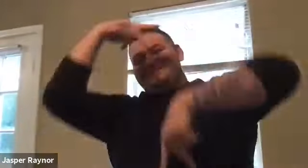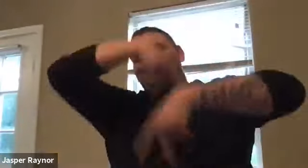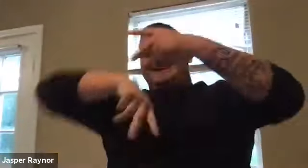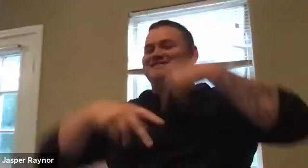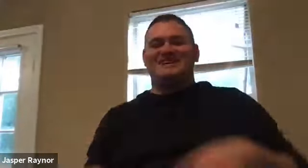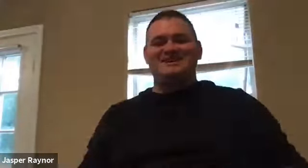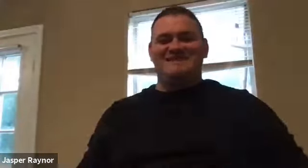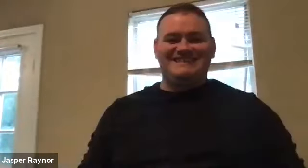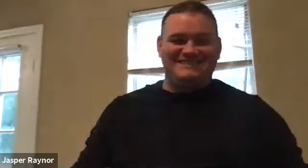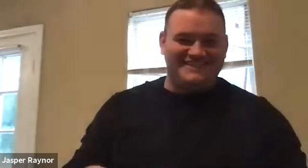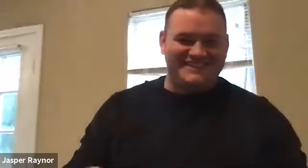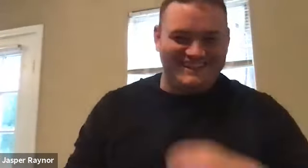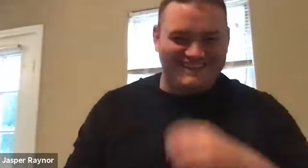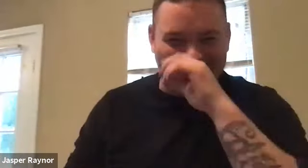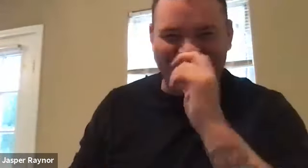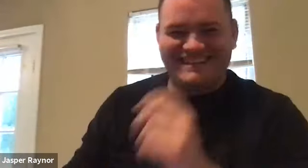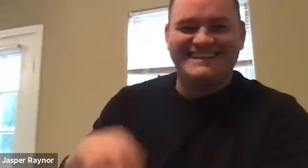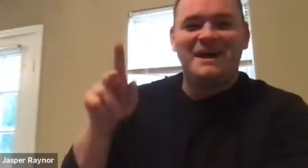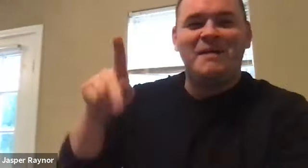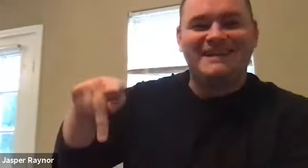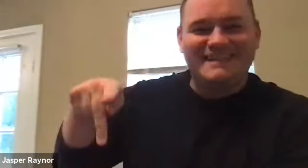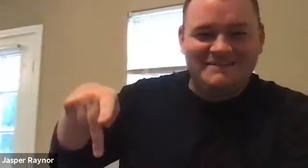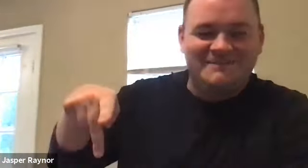It's whatever you can do, man. It's whatever you can do. P,